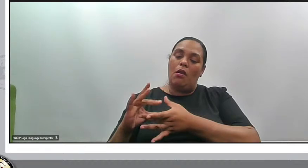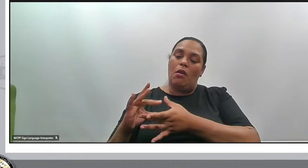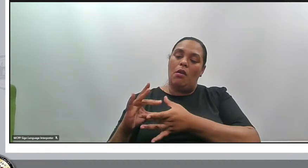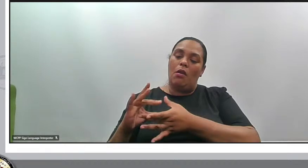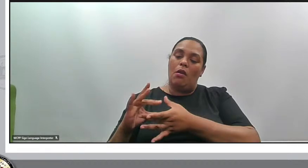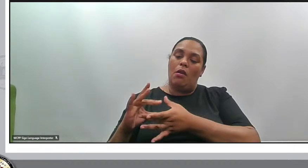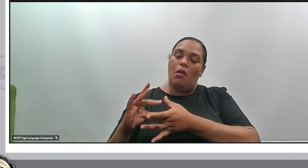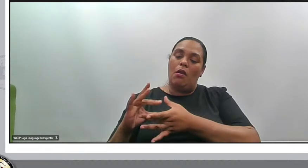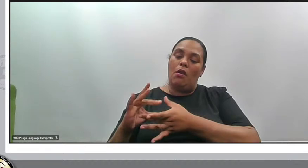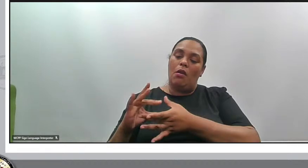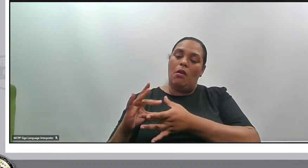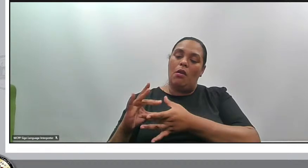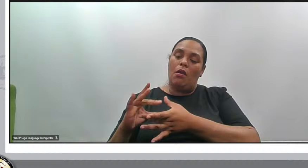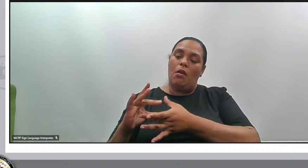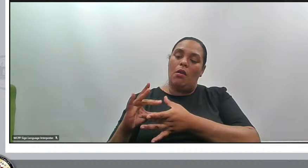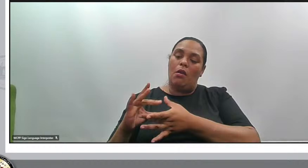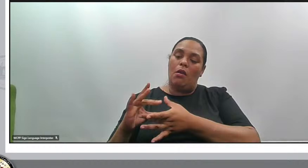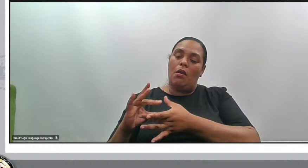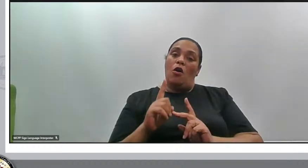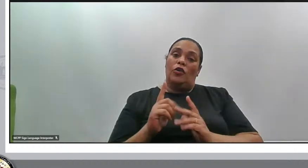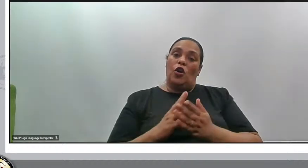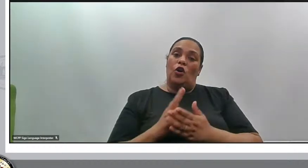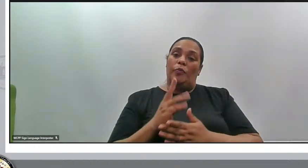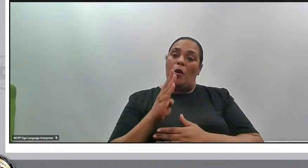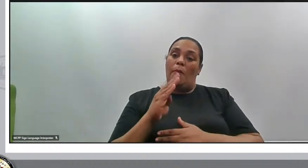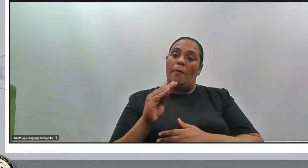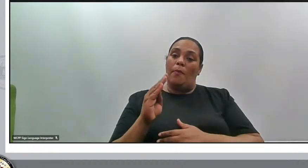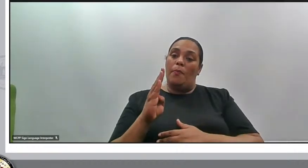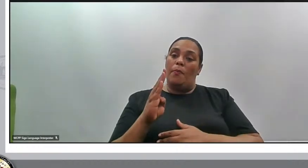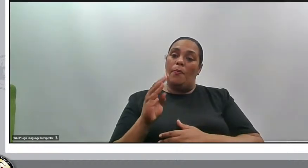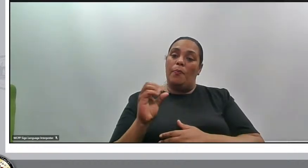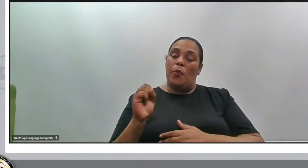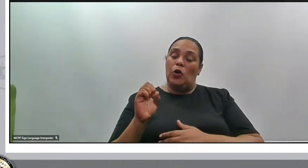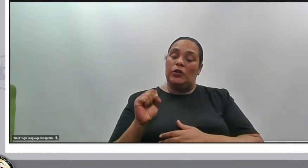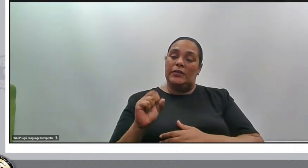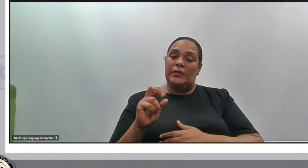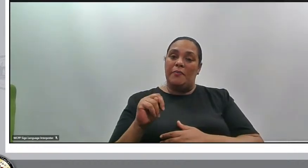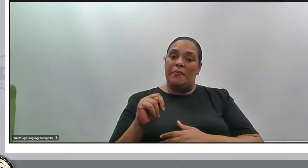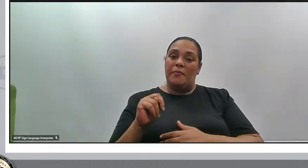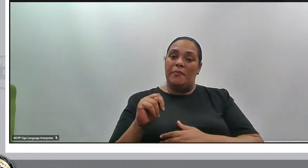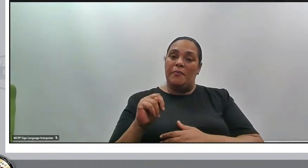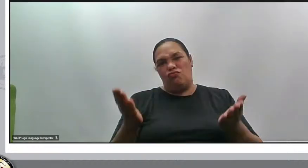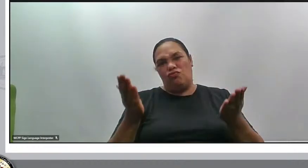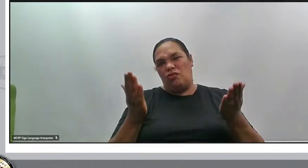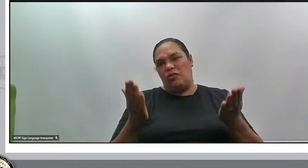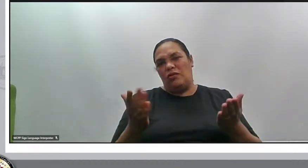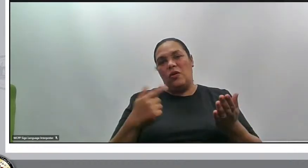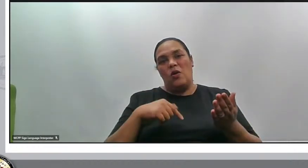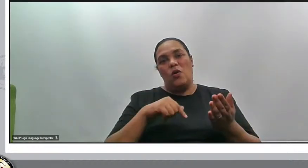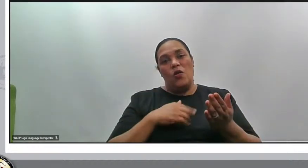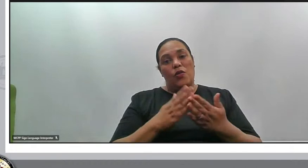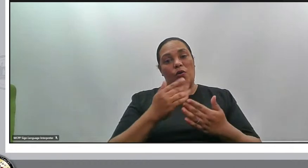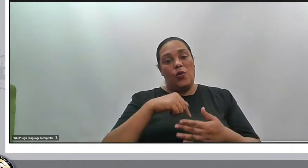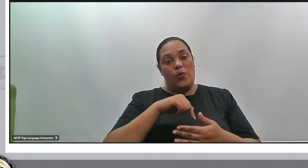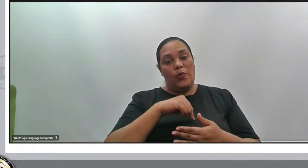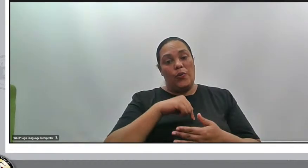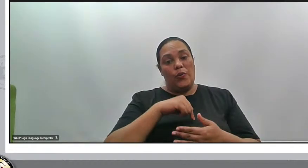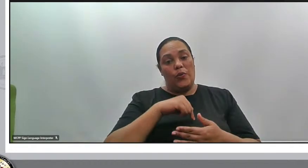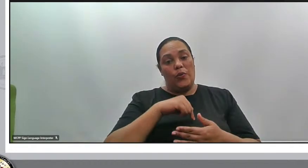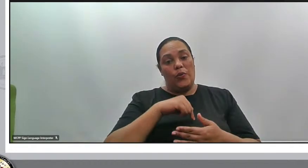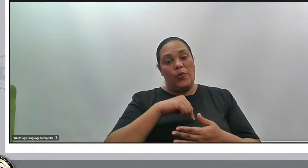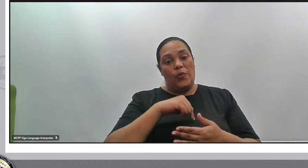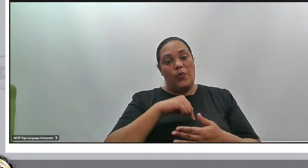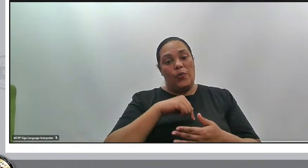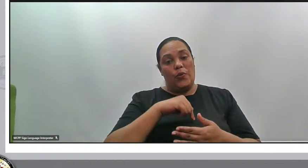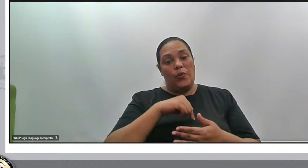To answer Honourable Bosman, in general, throughout WCPP and most government